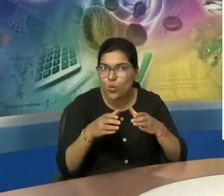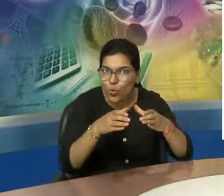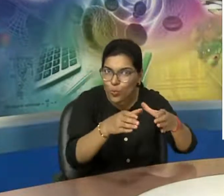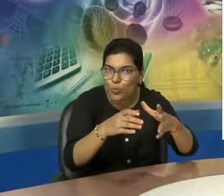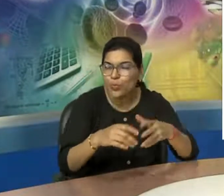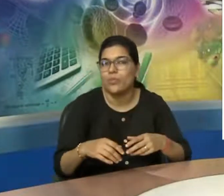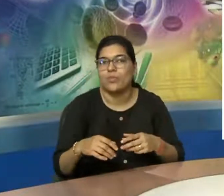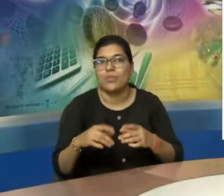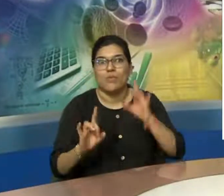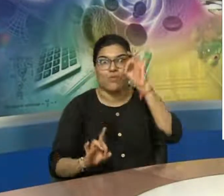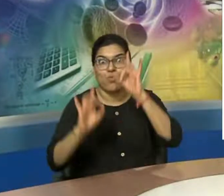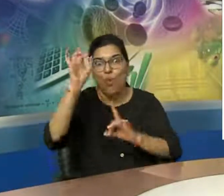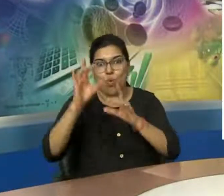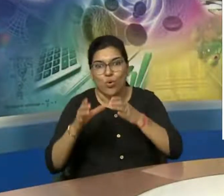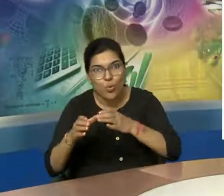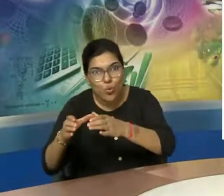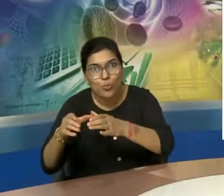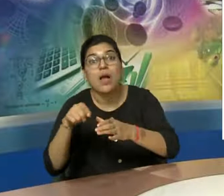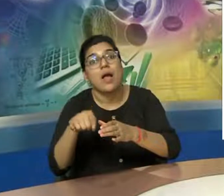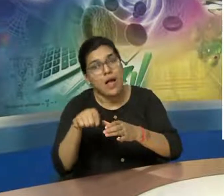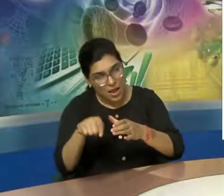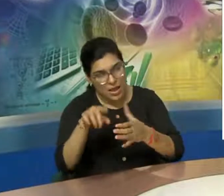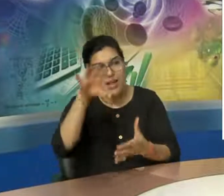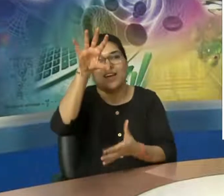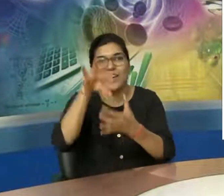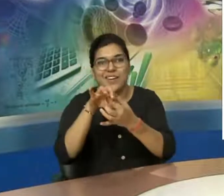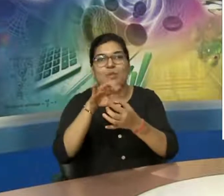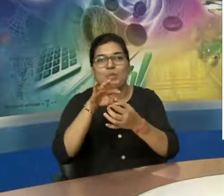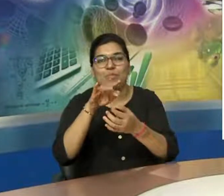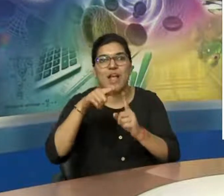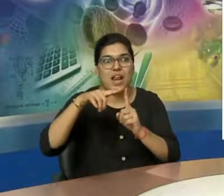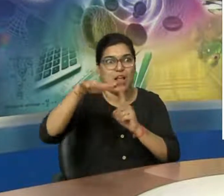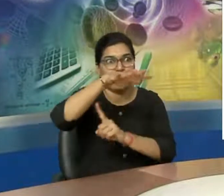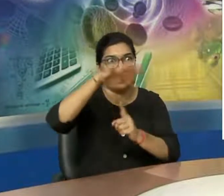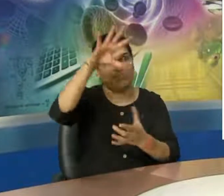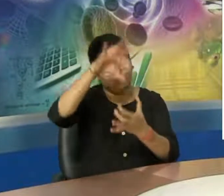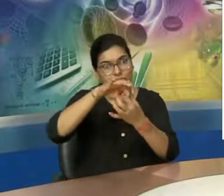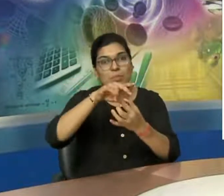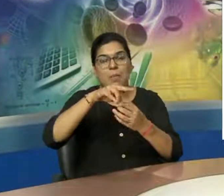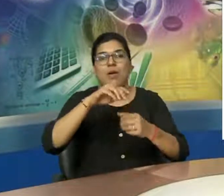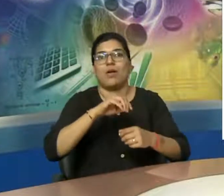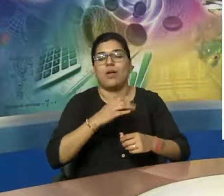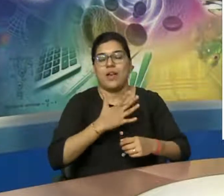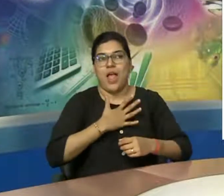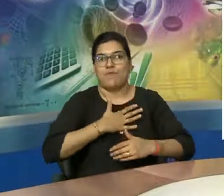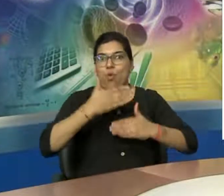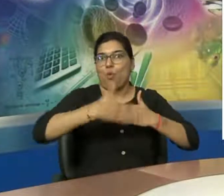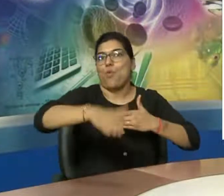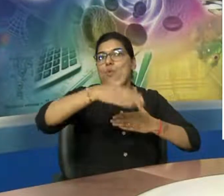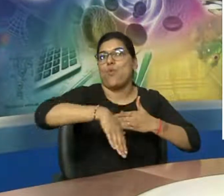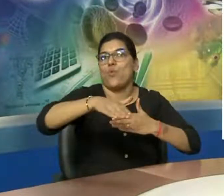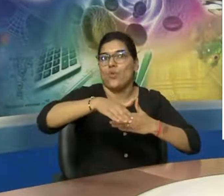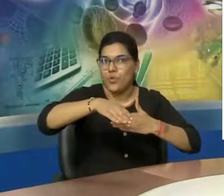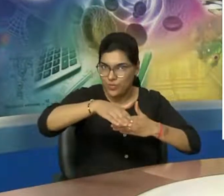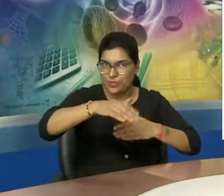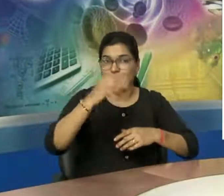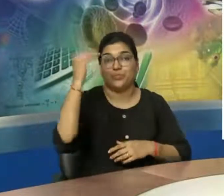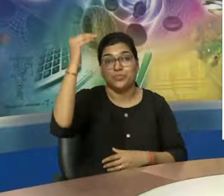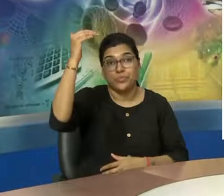We already understood about this environment, physical environments.